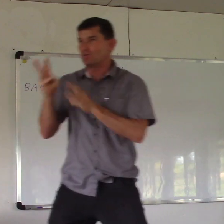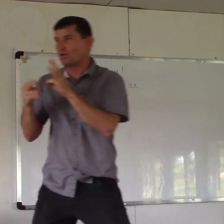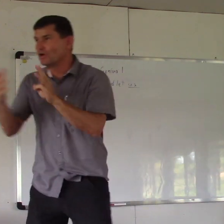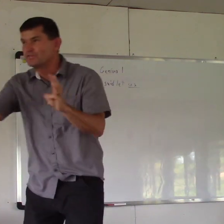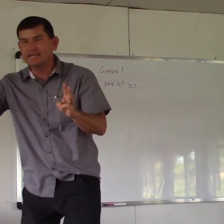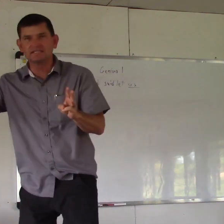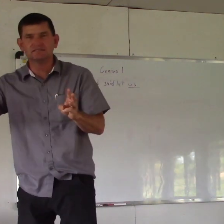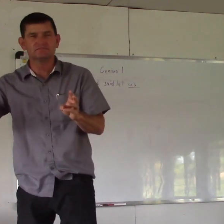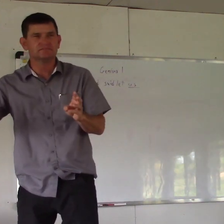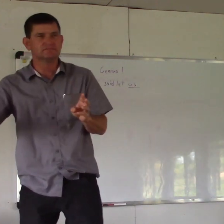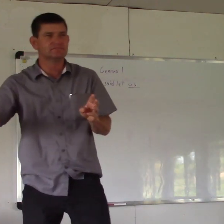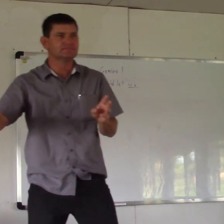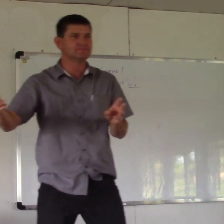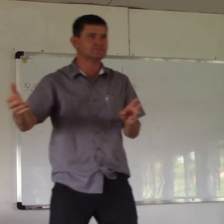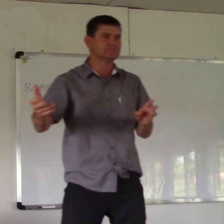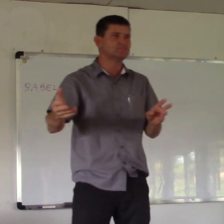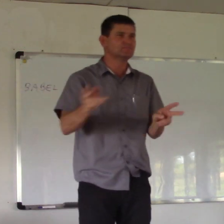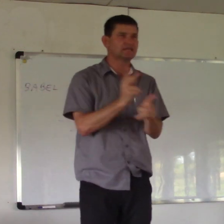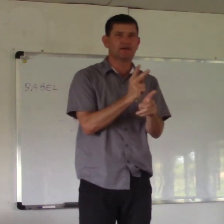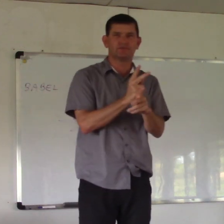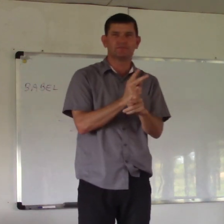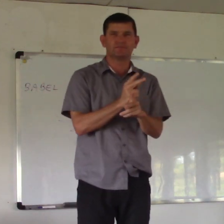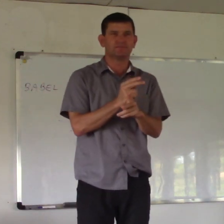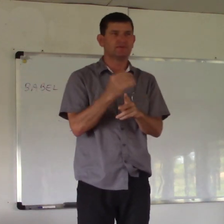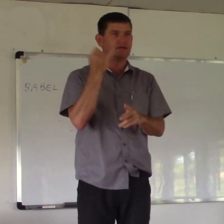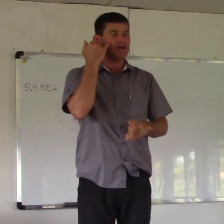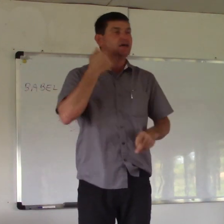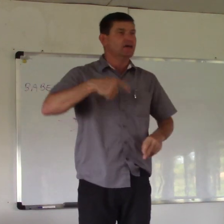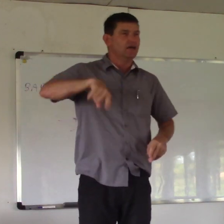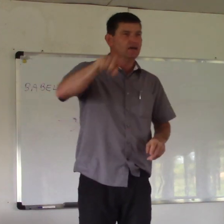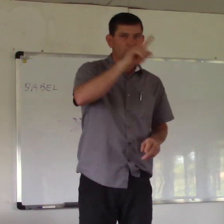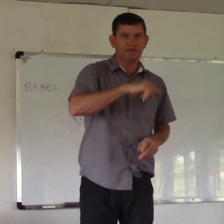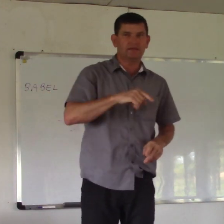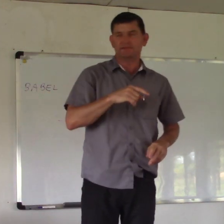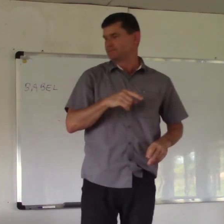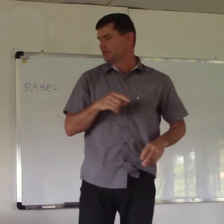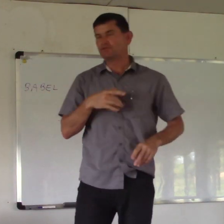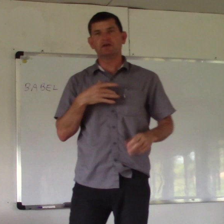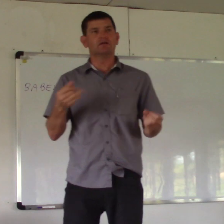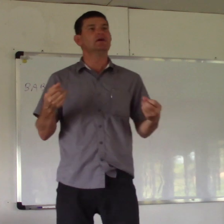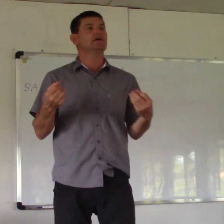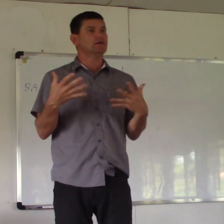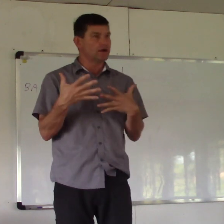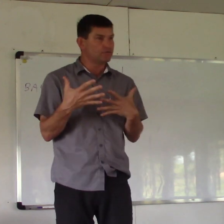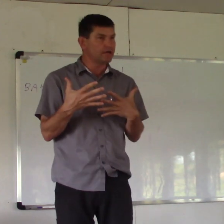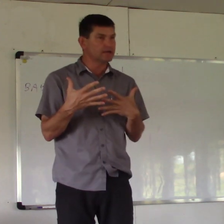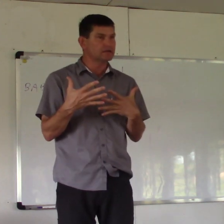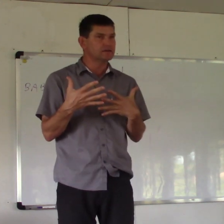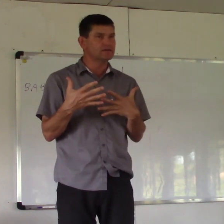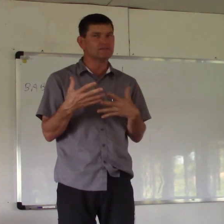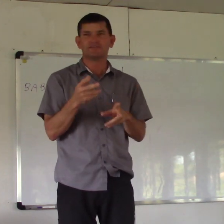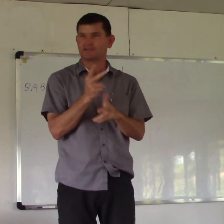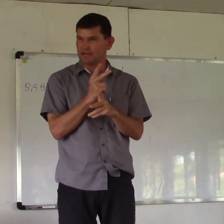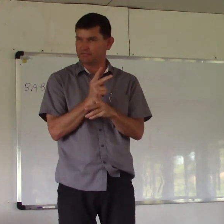world things, careful. If we feel afraid, careful.